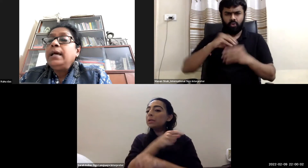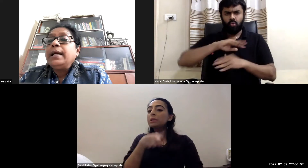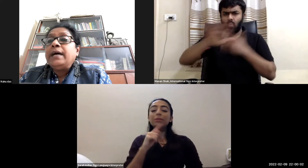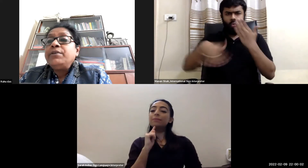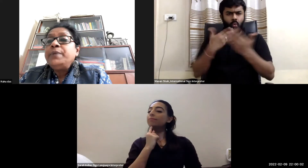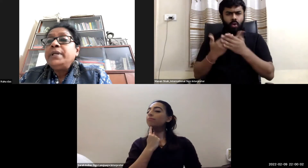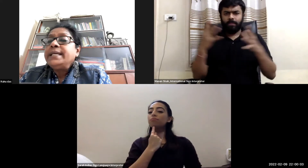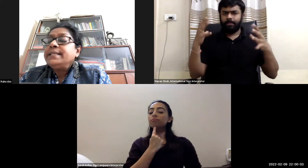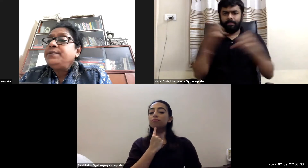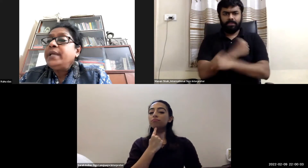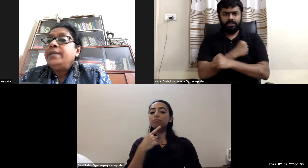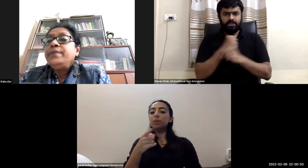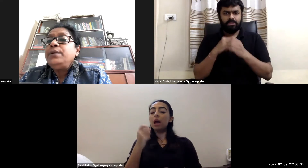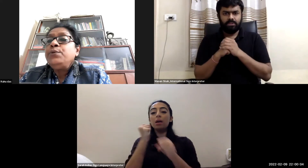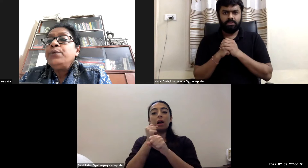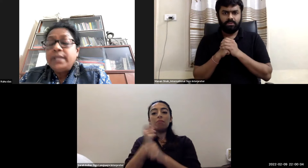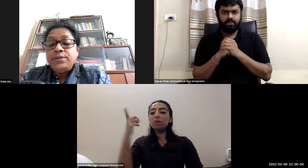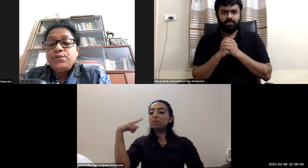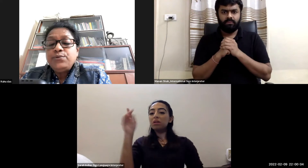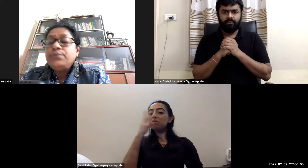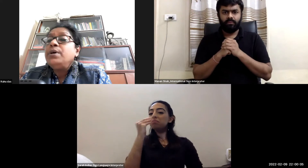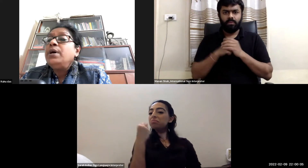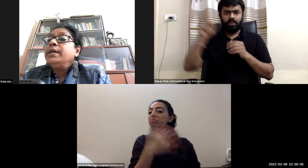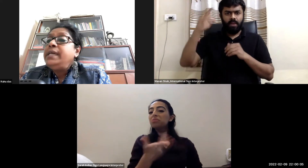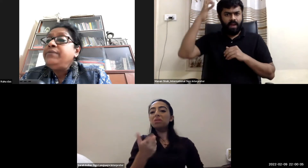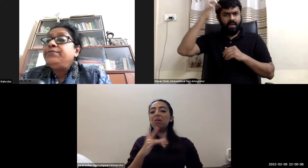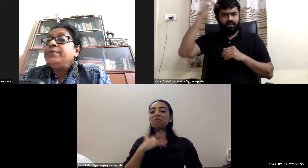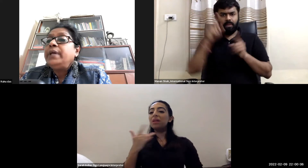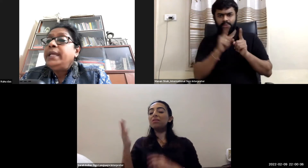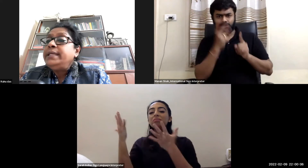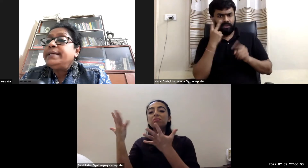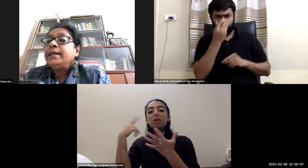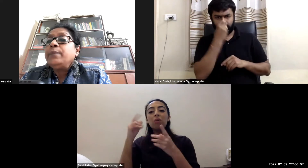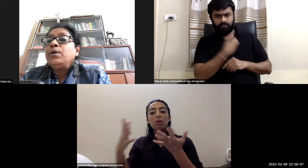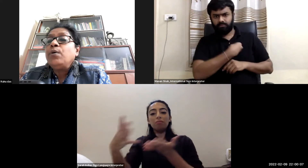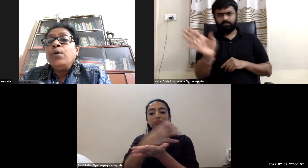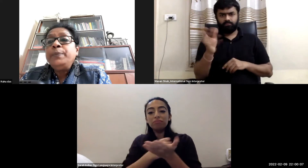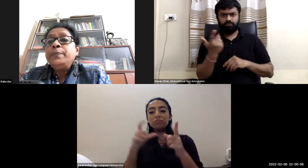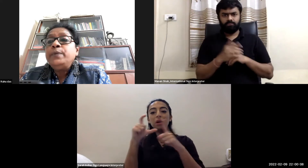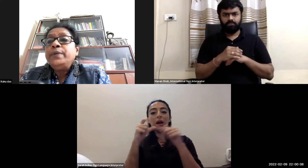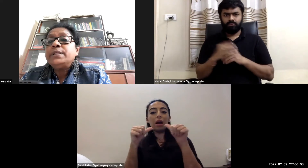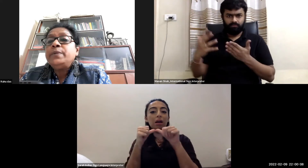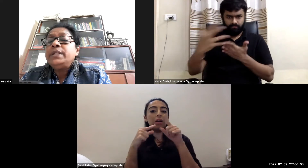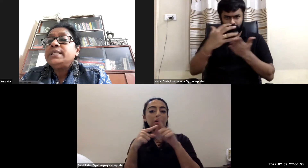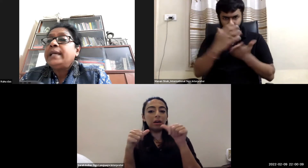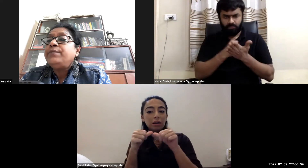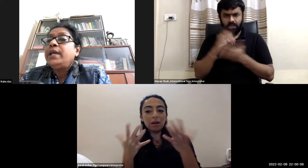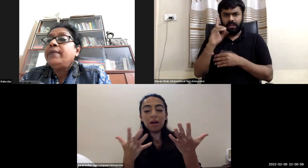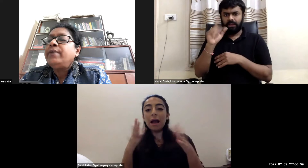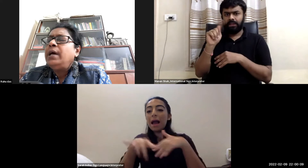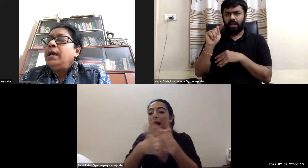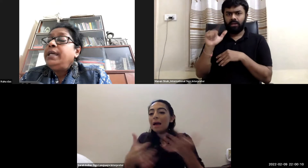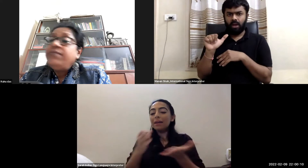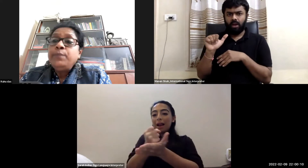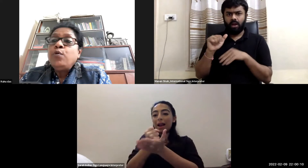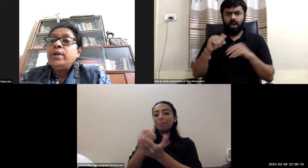disability sector, government has really, really no intent to give any data about on people with disabilities, and we